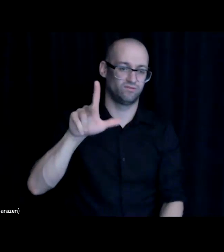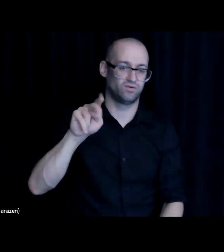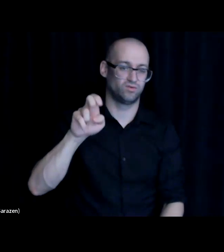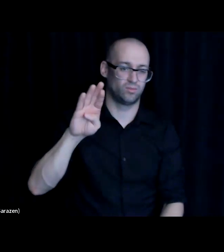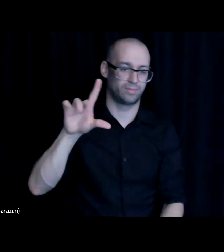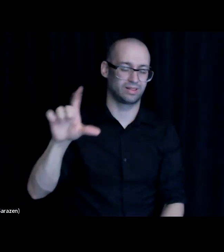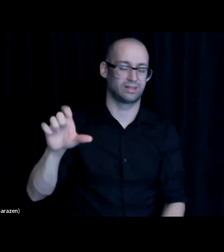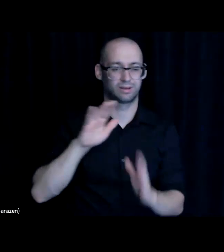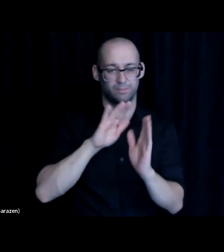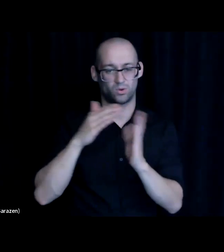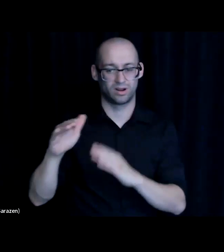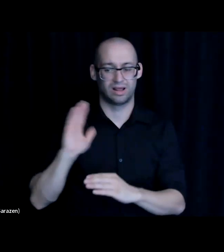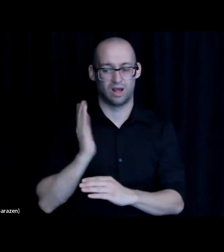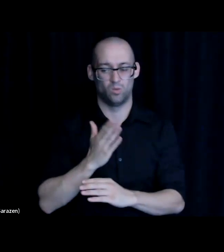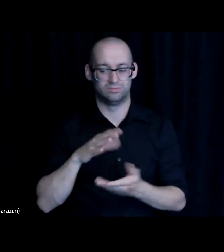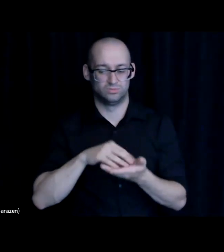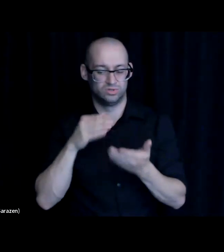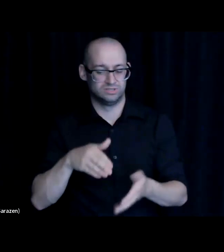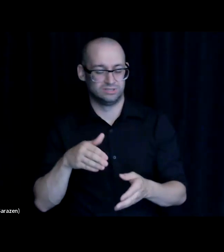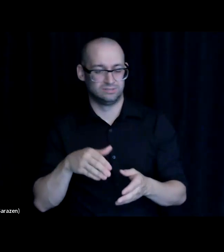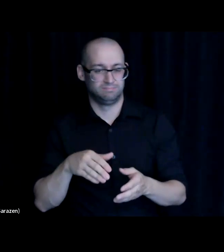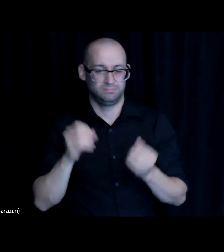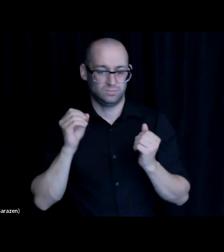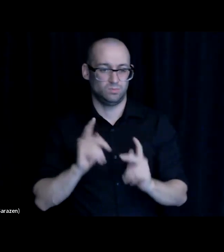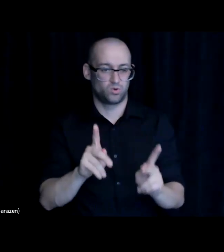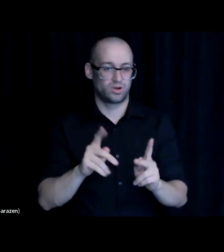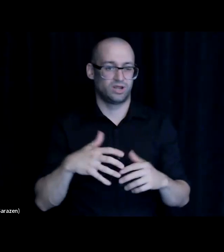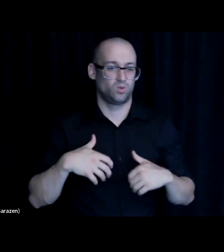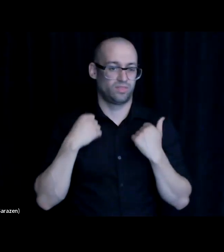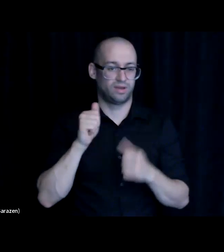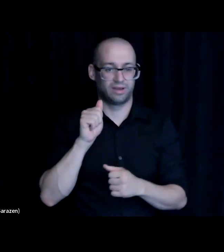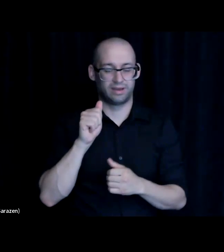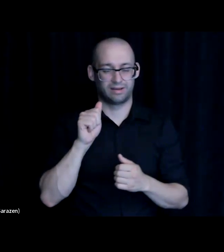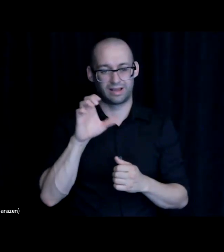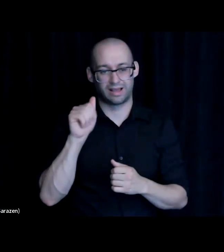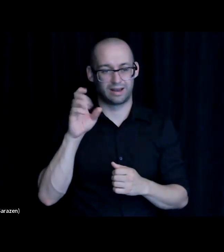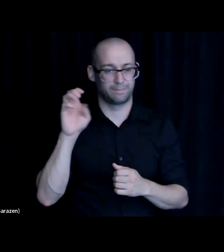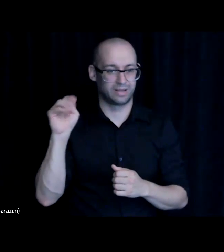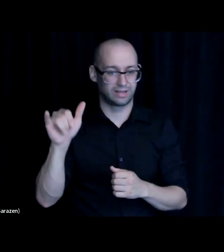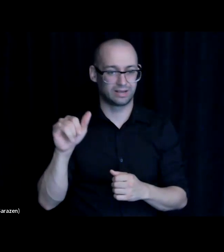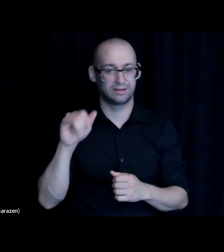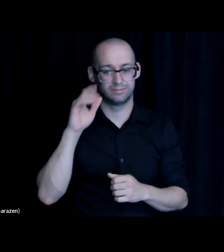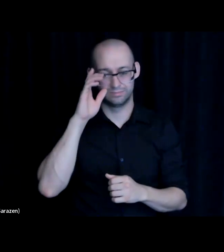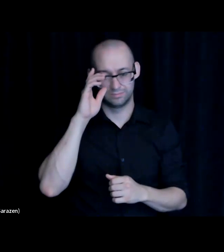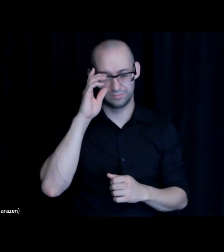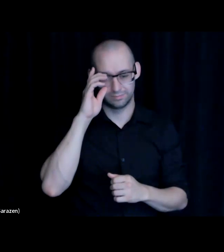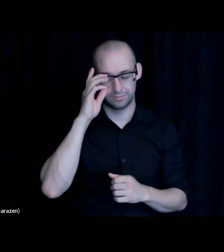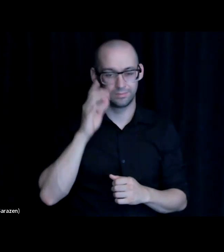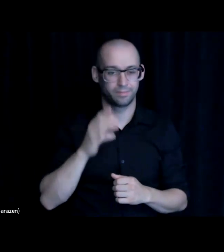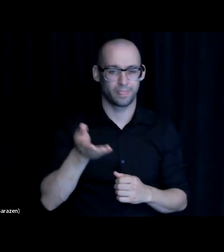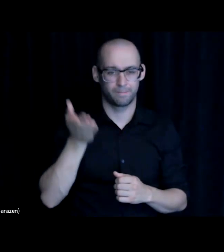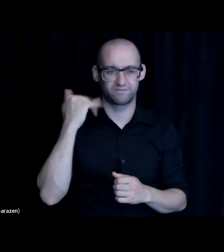Opportunity Youth Academy are all students who are former foster youth, previously justice